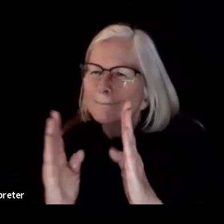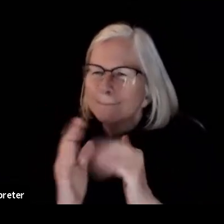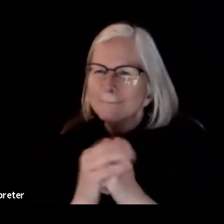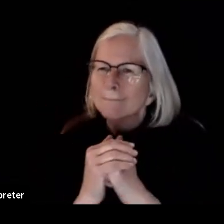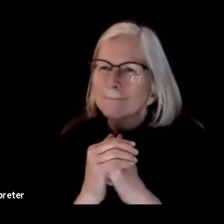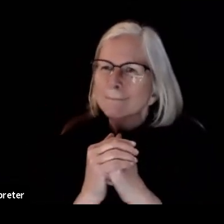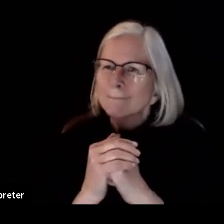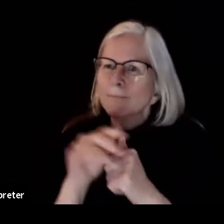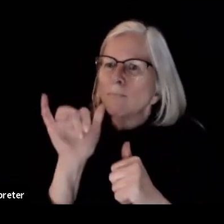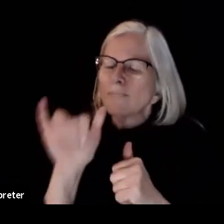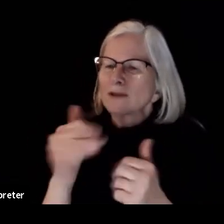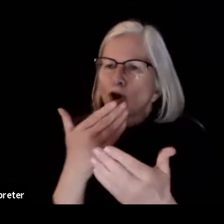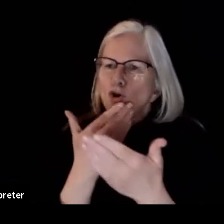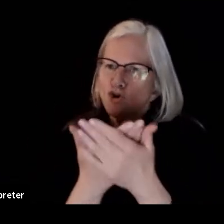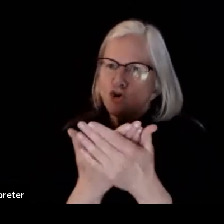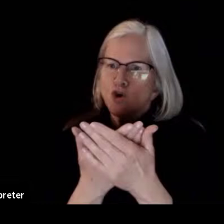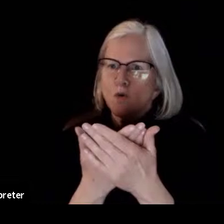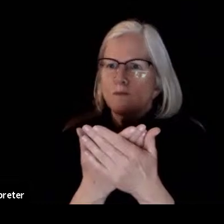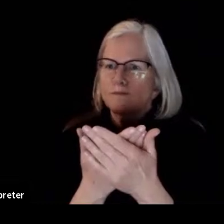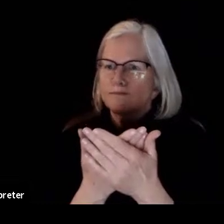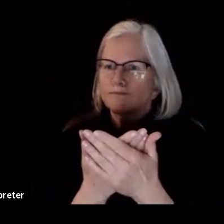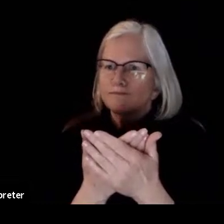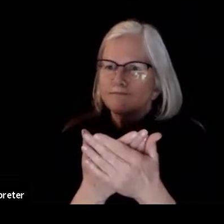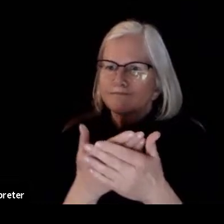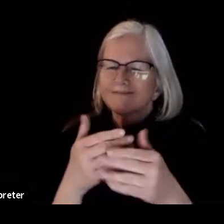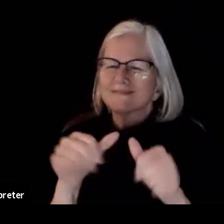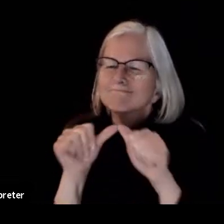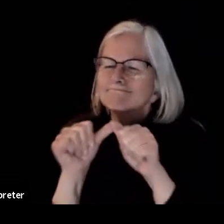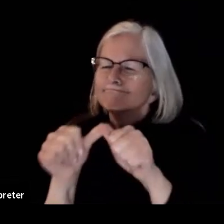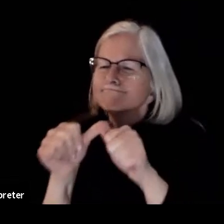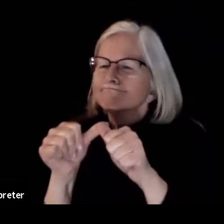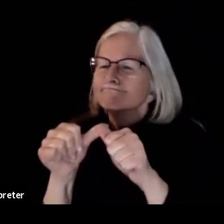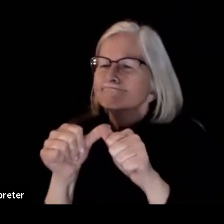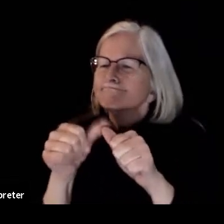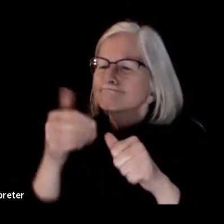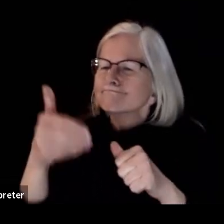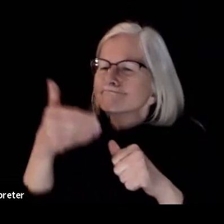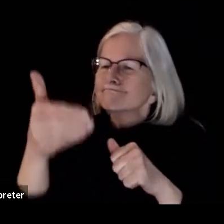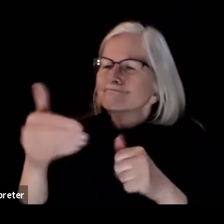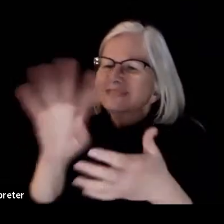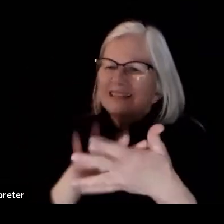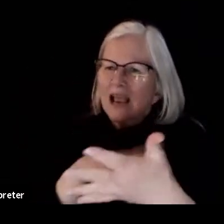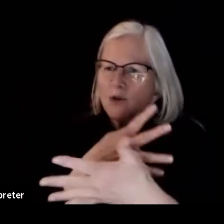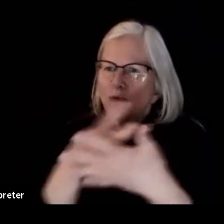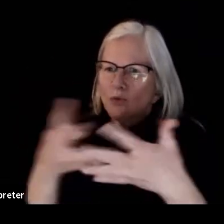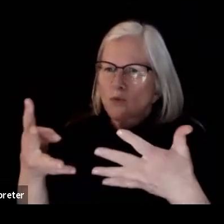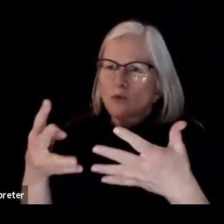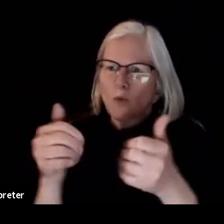schedule. It's the same schedule that we're doing with our educators and with our child care providers.